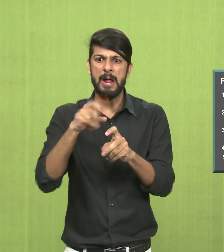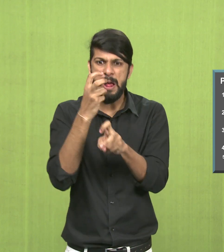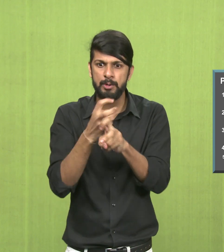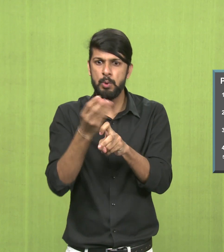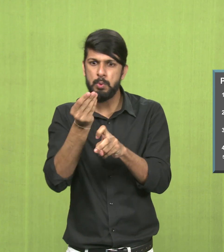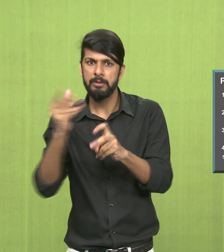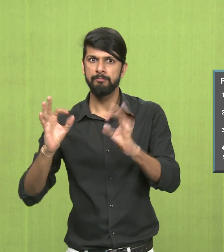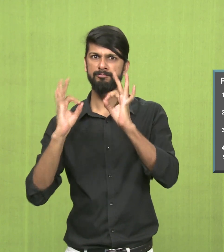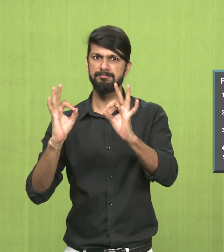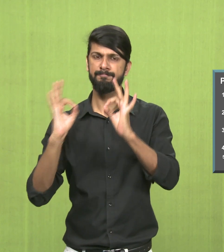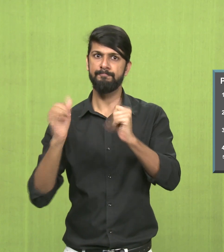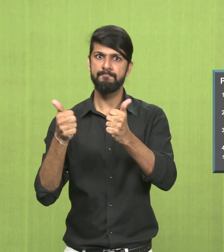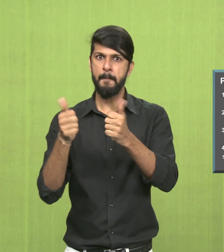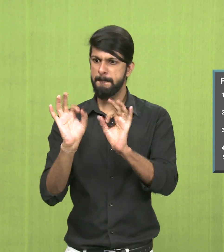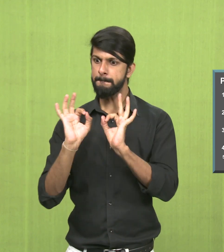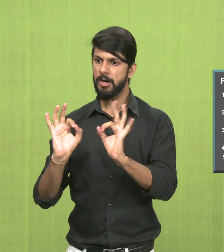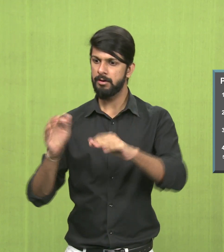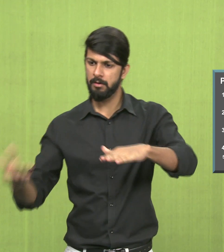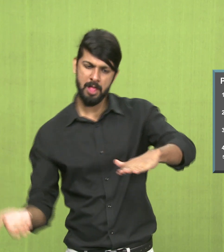grit and the other fibers,